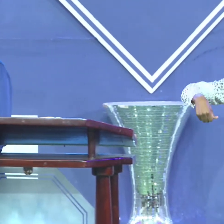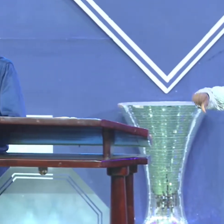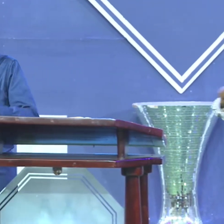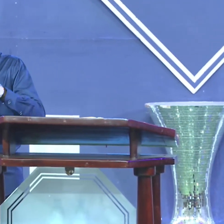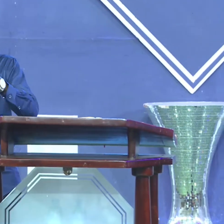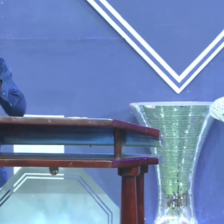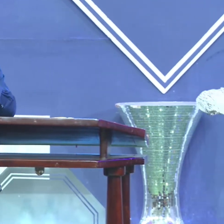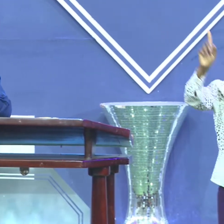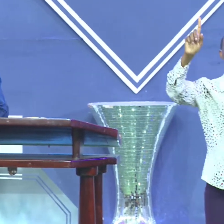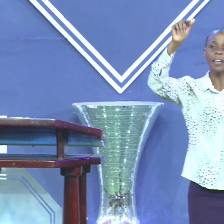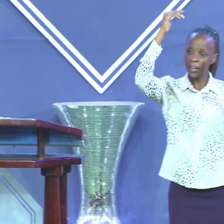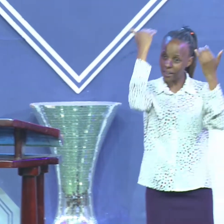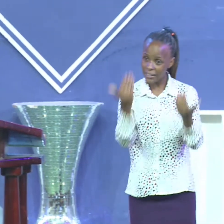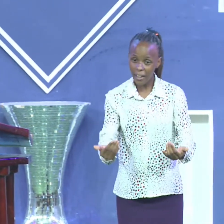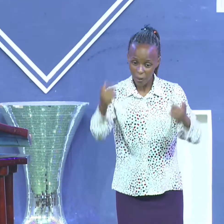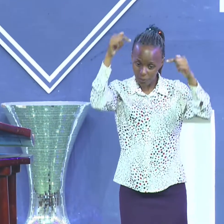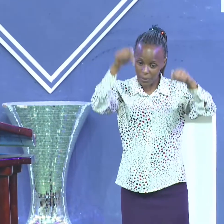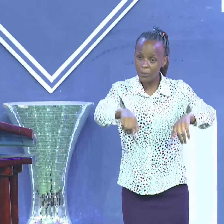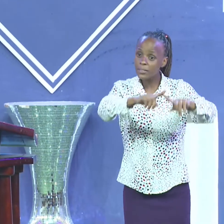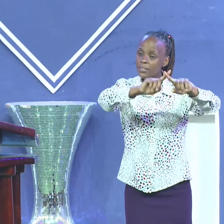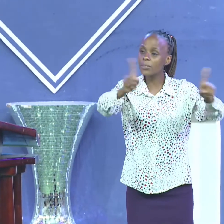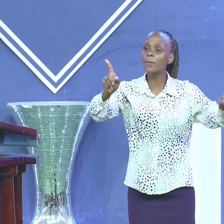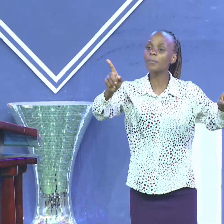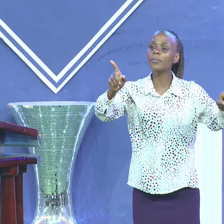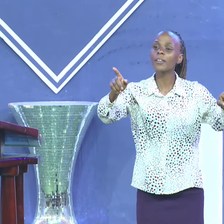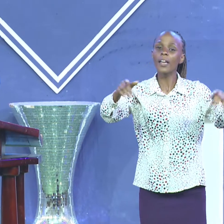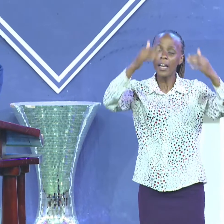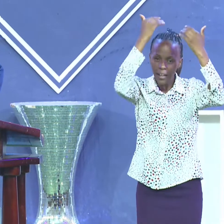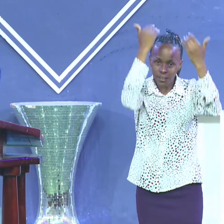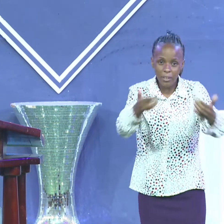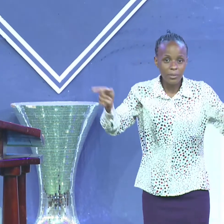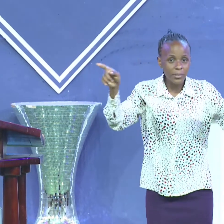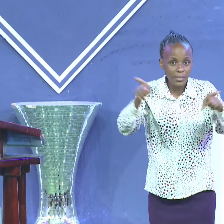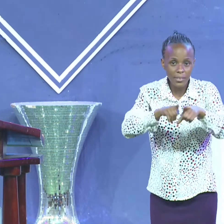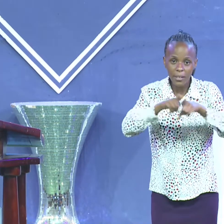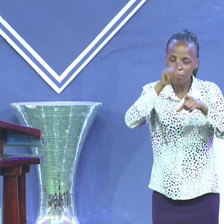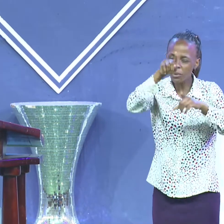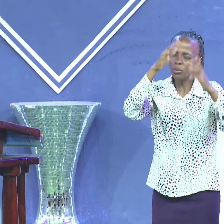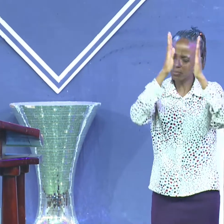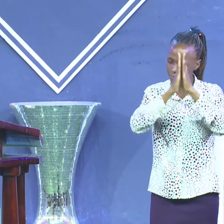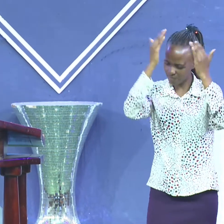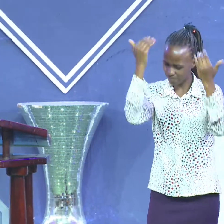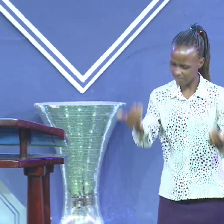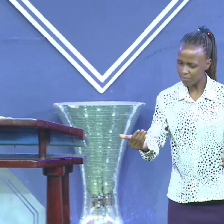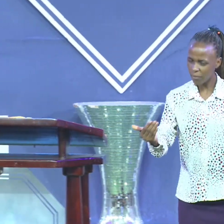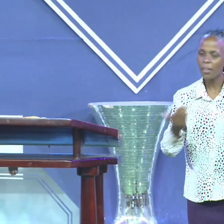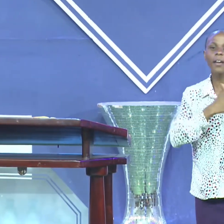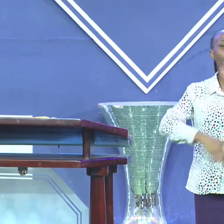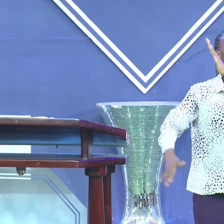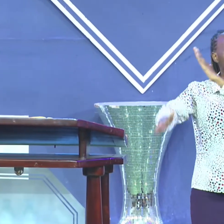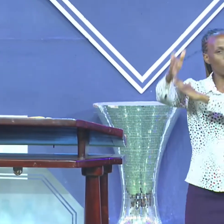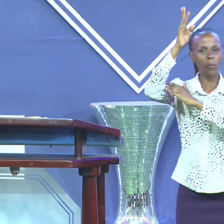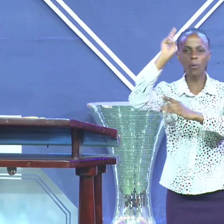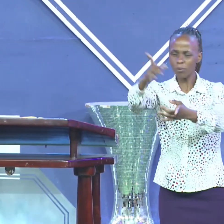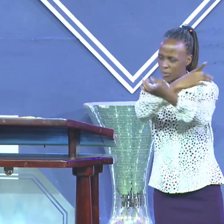and then I saw myself step out. Now there is a difference. Even as he is going to pray